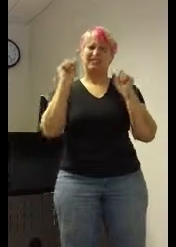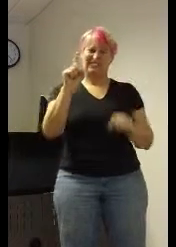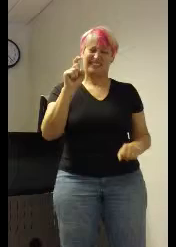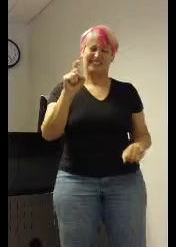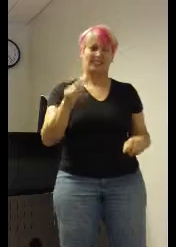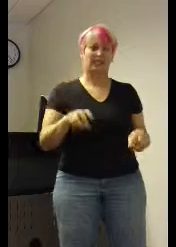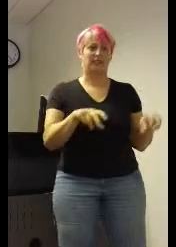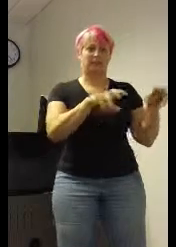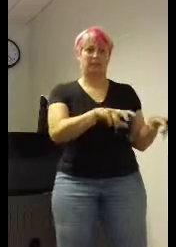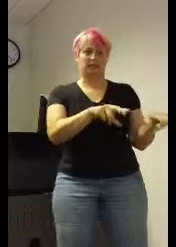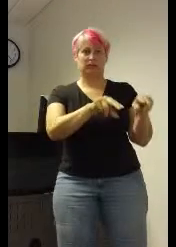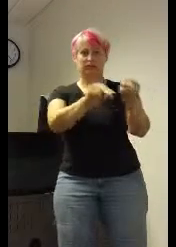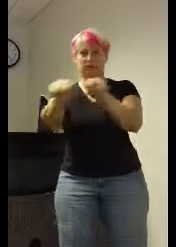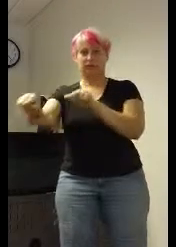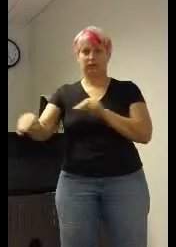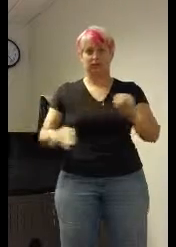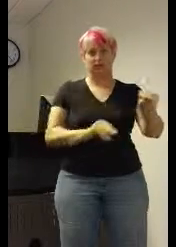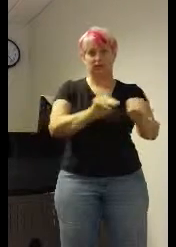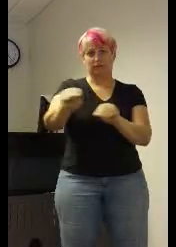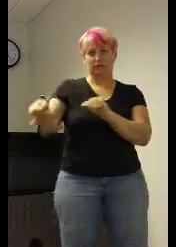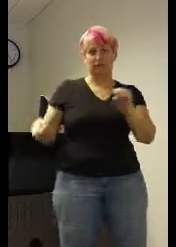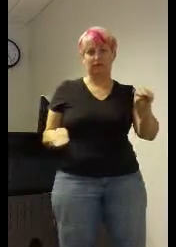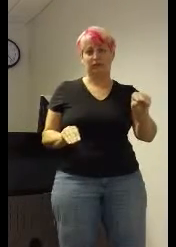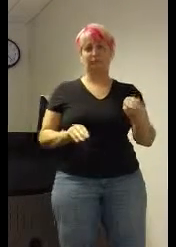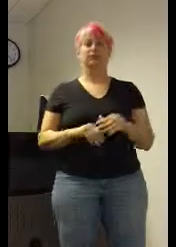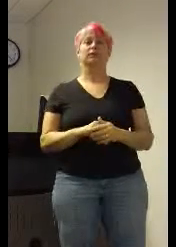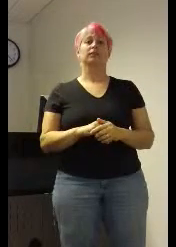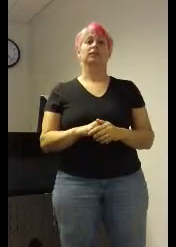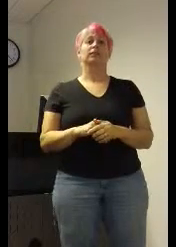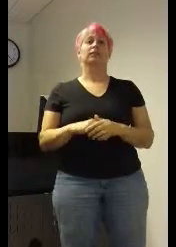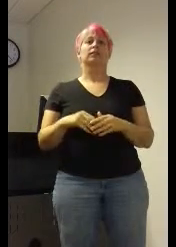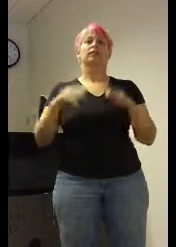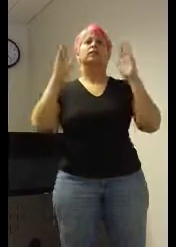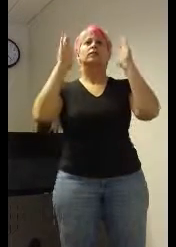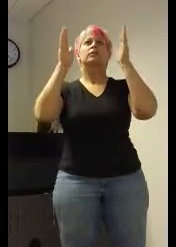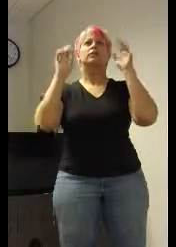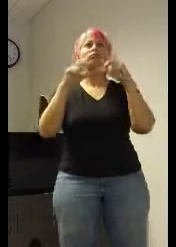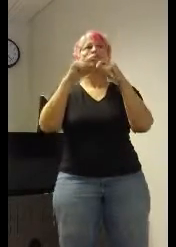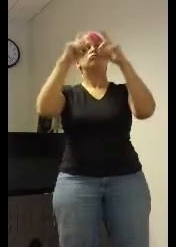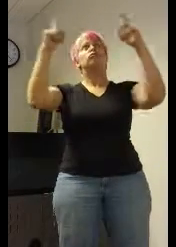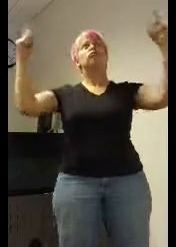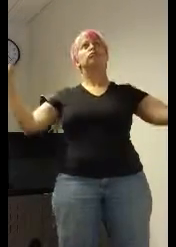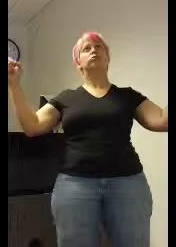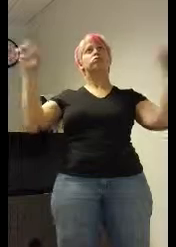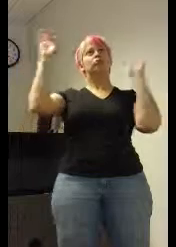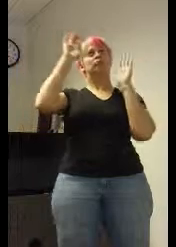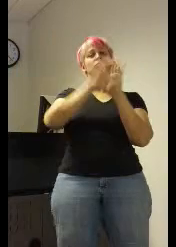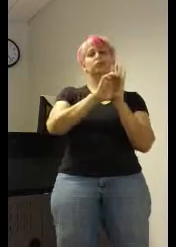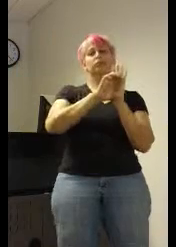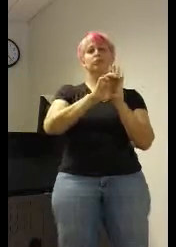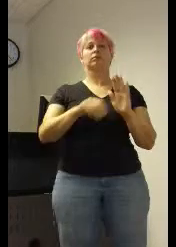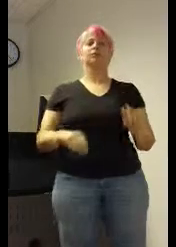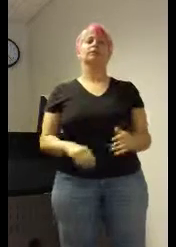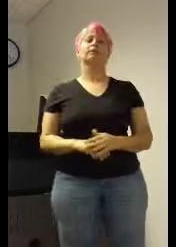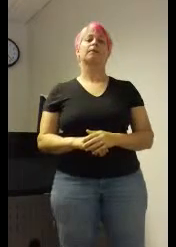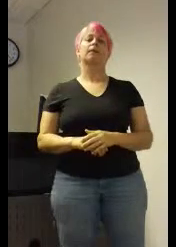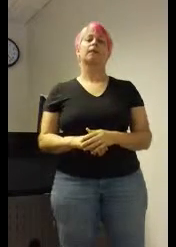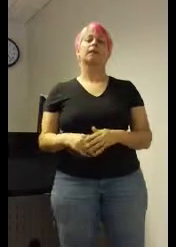to something else in order to pay attention to the big picture. In other words, you get things better when there's more